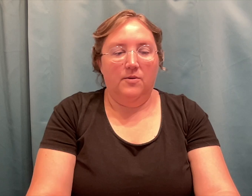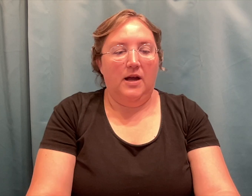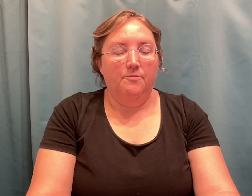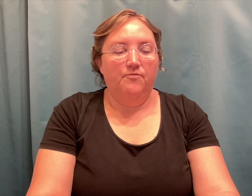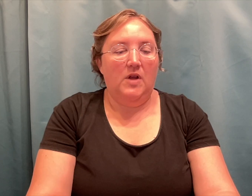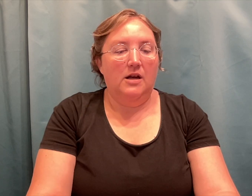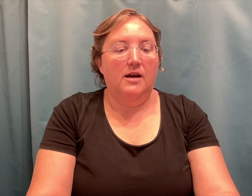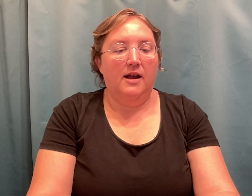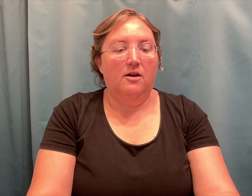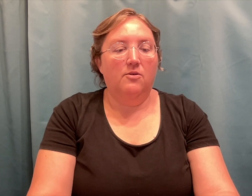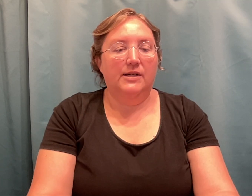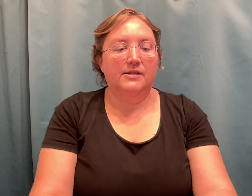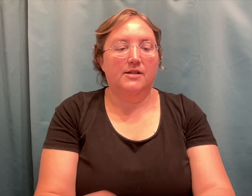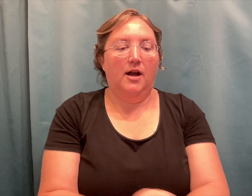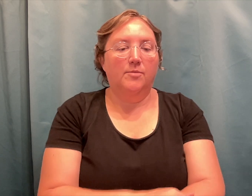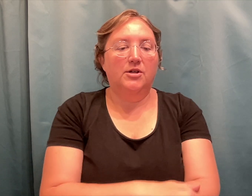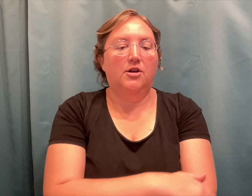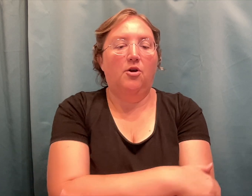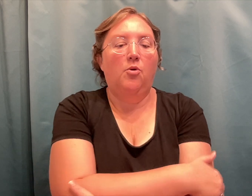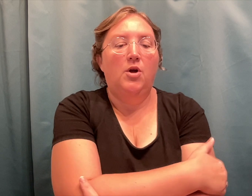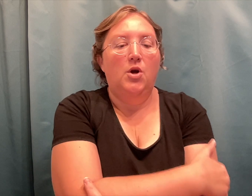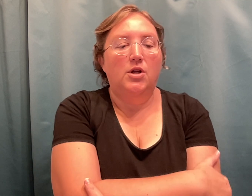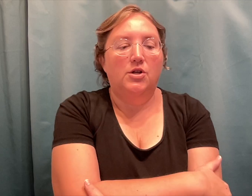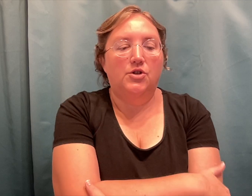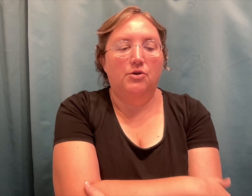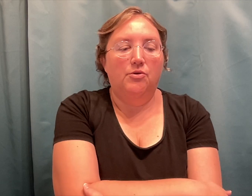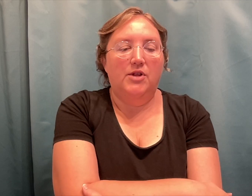Okay, now is time to go do the